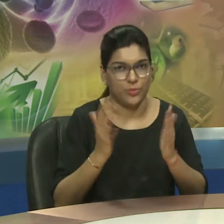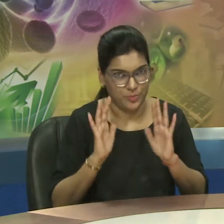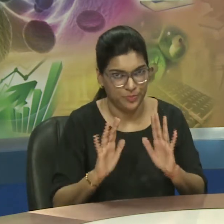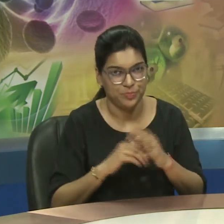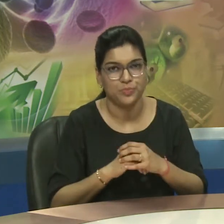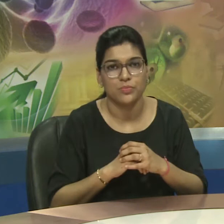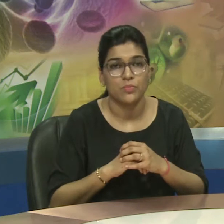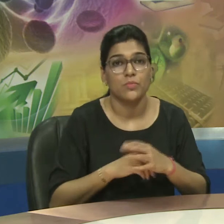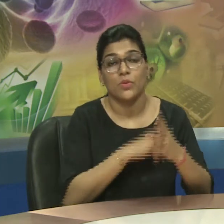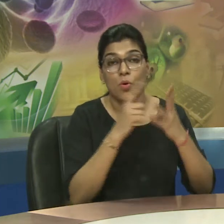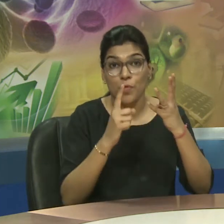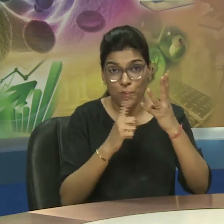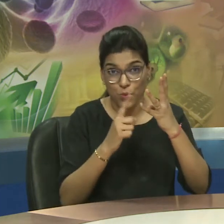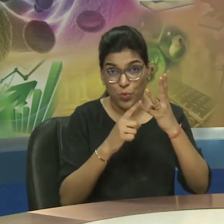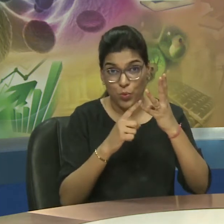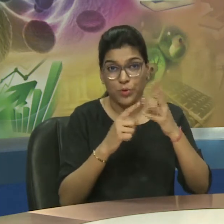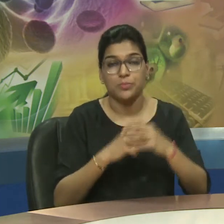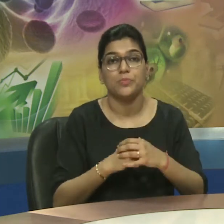of indemnity.